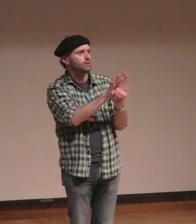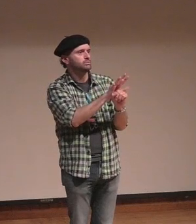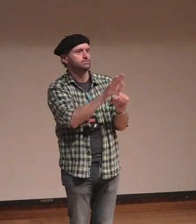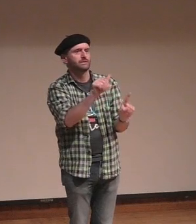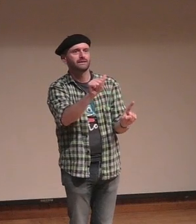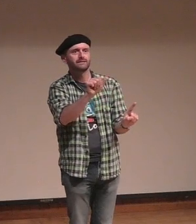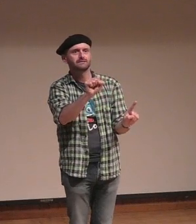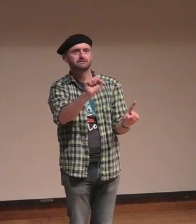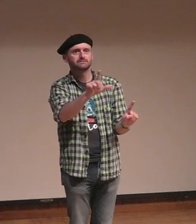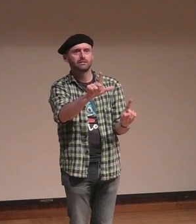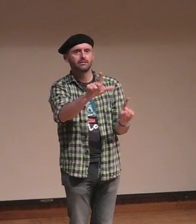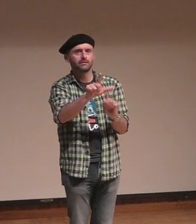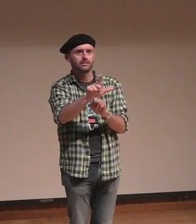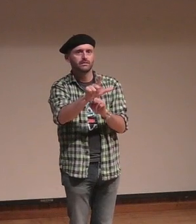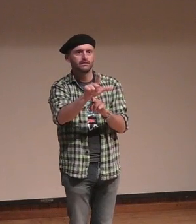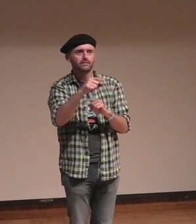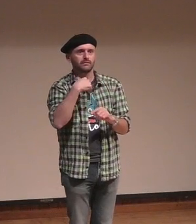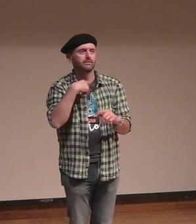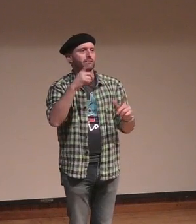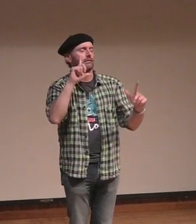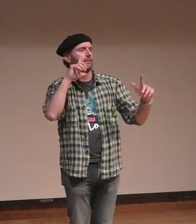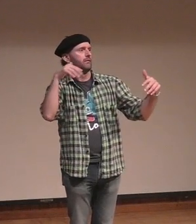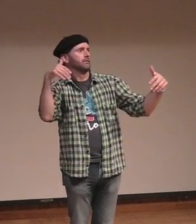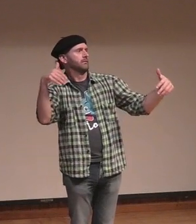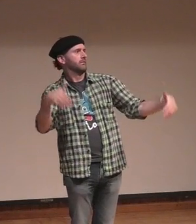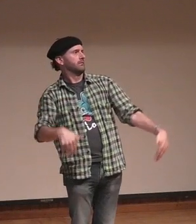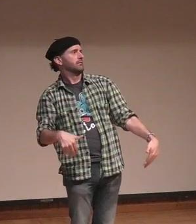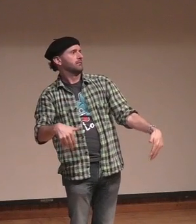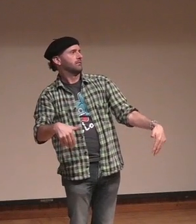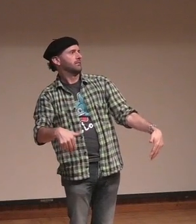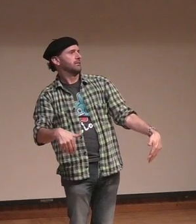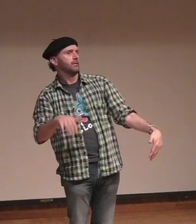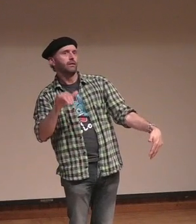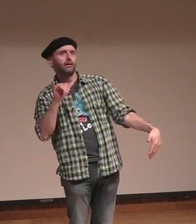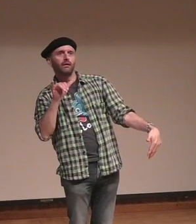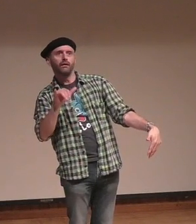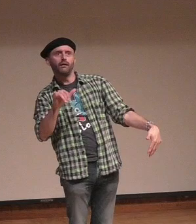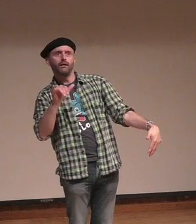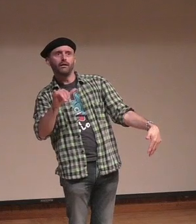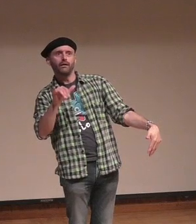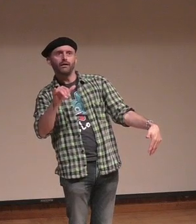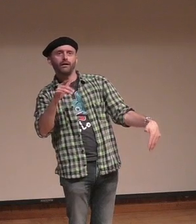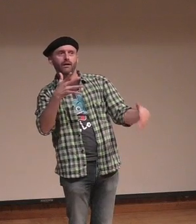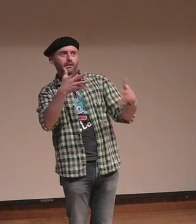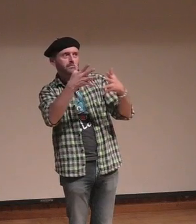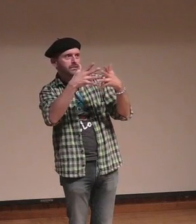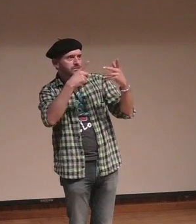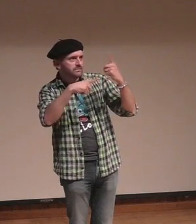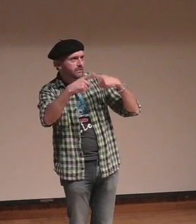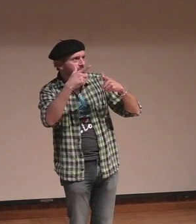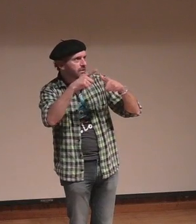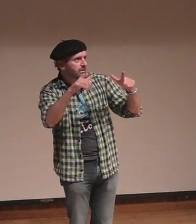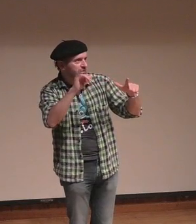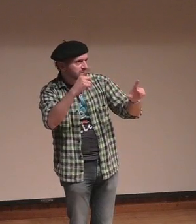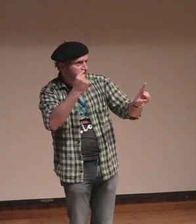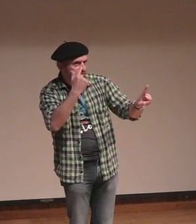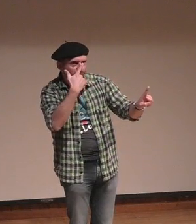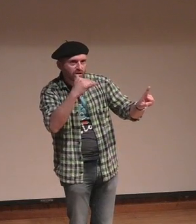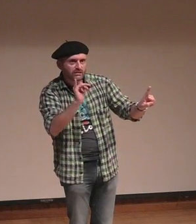it was the first school that exposed me to American Sign Language, and I was just gobsmacked. I could